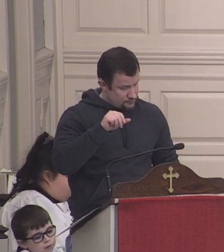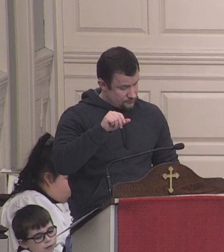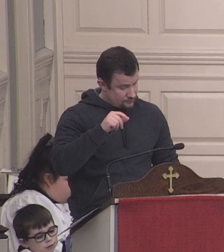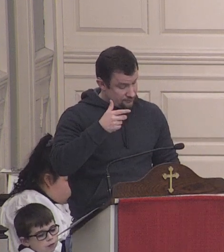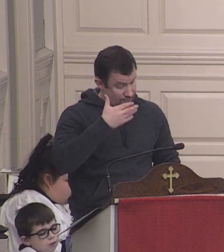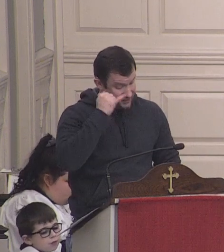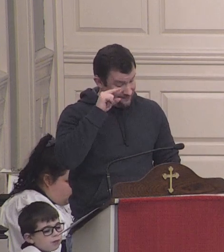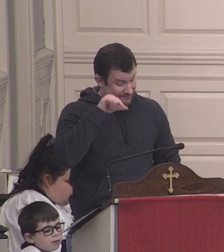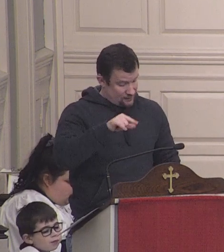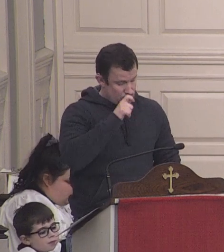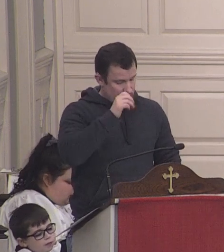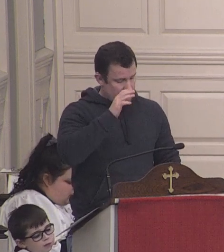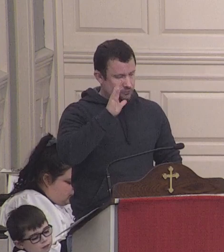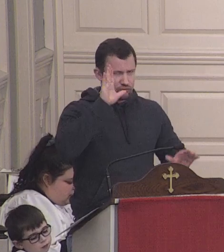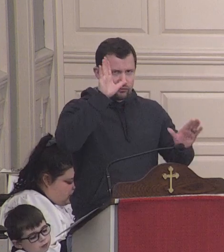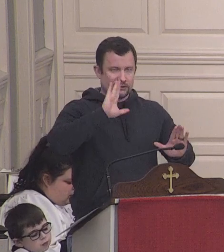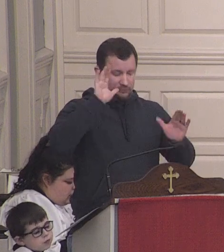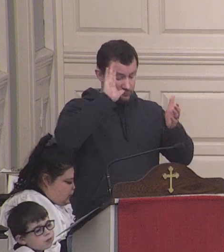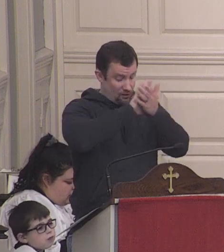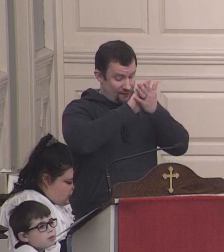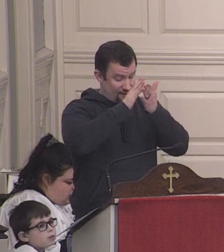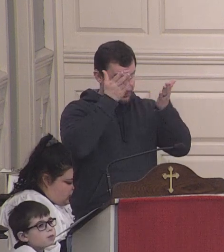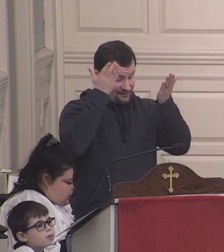on the cross.